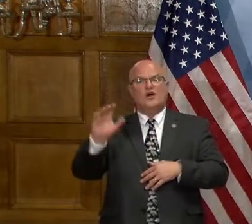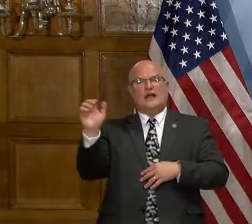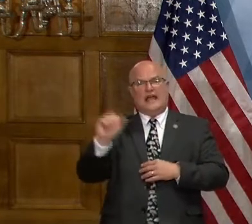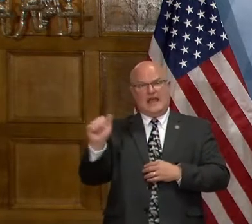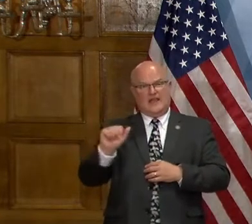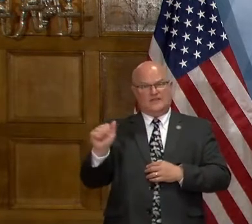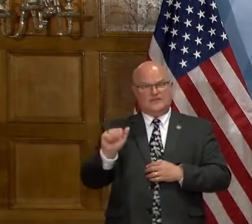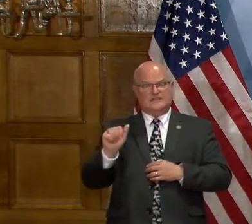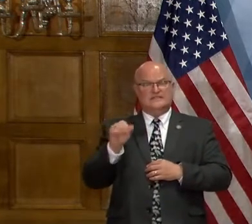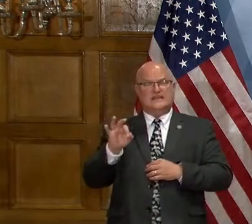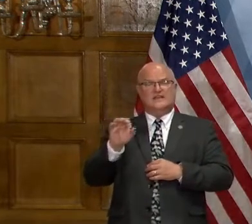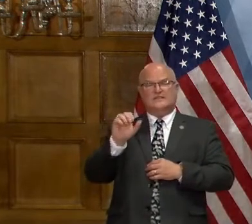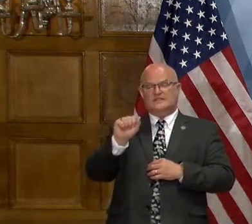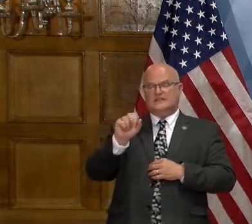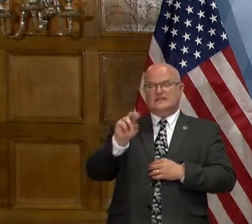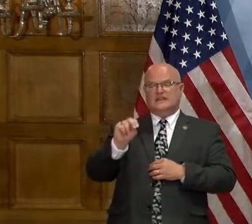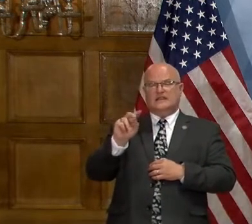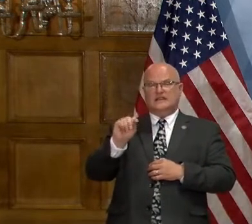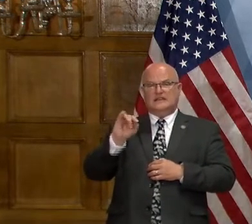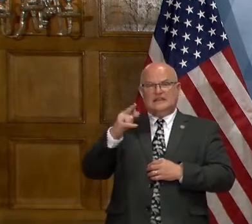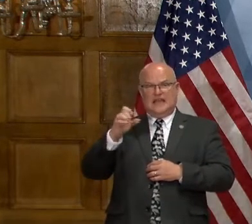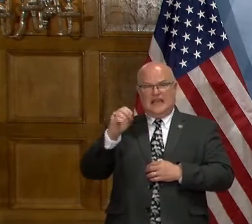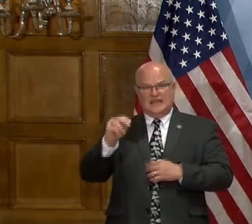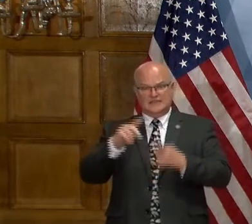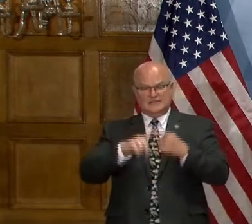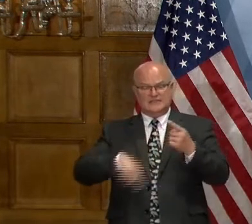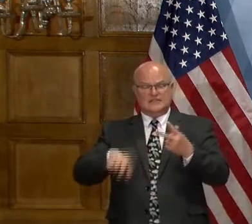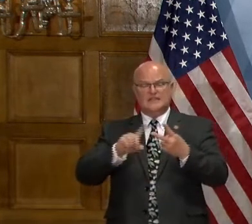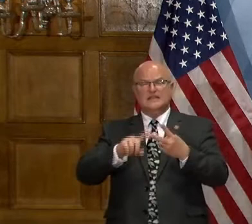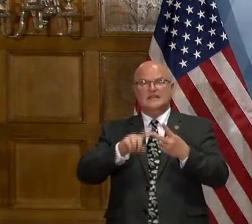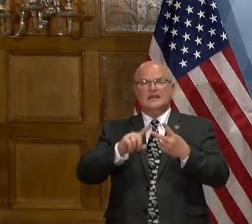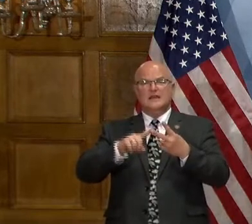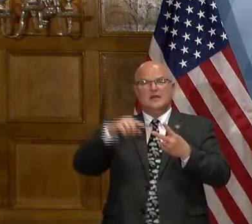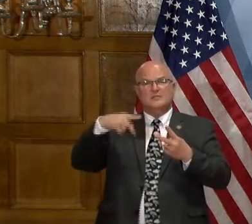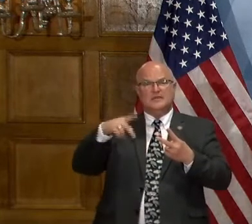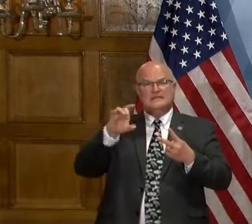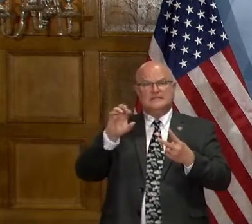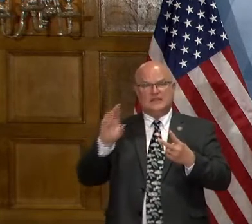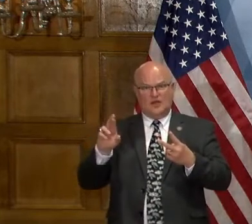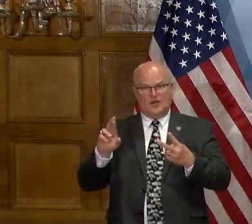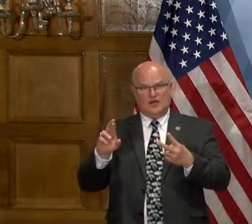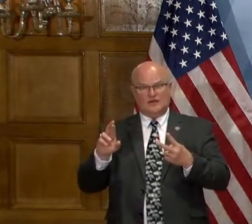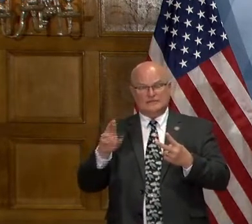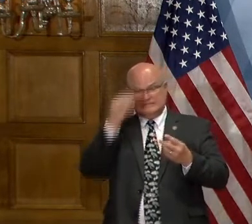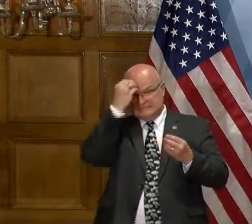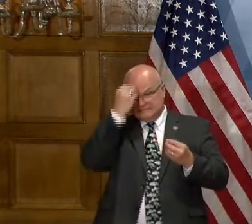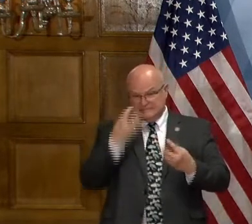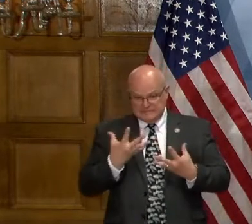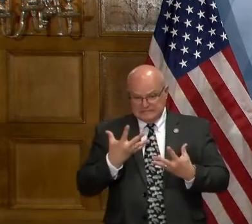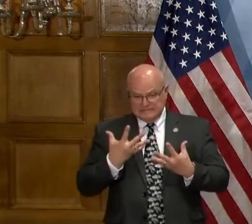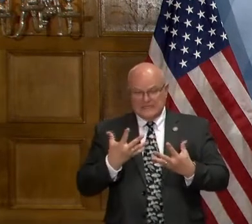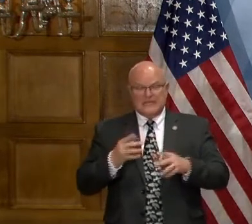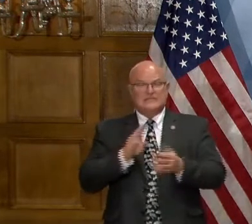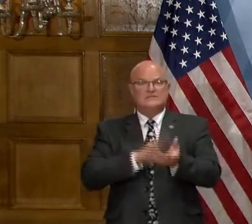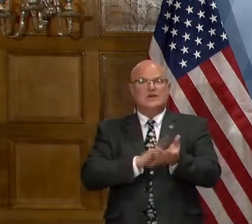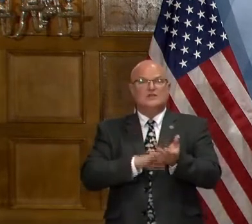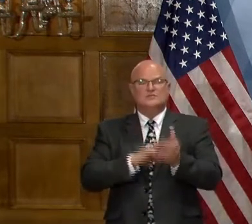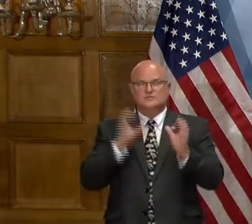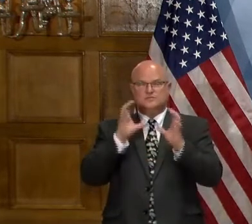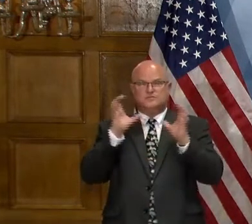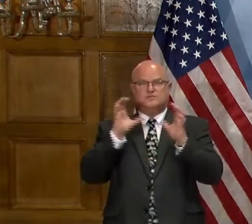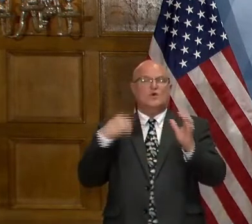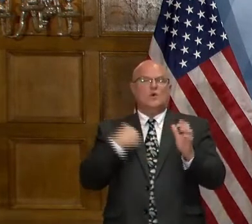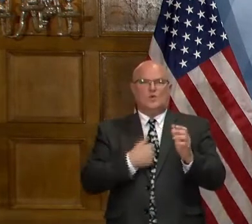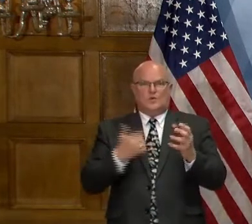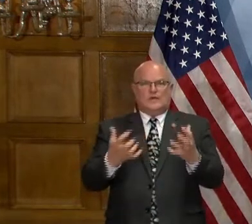average of antigen positivity and PCR positivity in the state is worrisome to us as epidemiologists and public health people. We